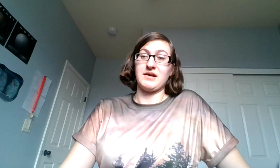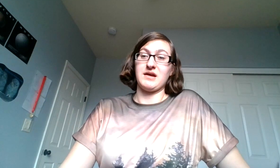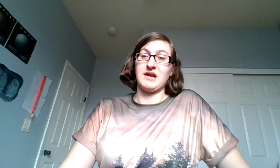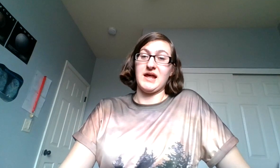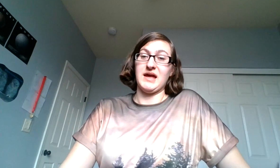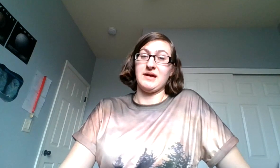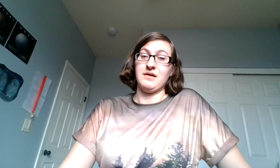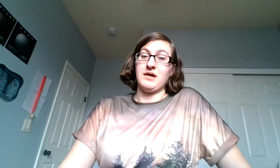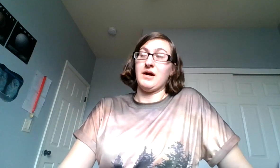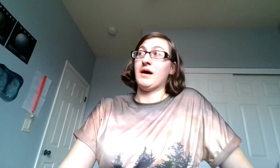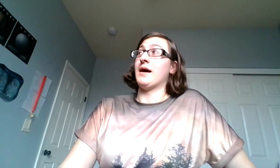day,